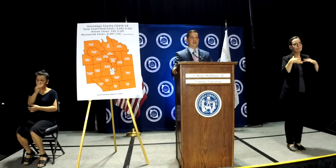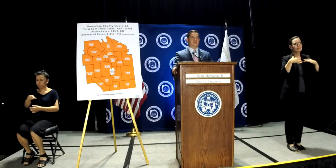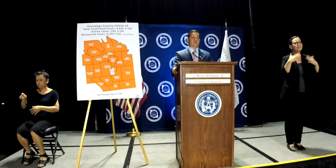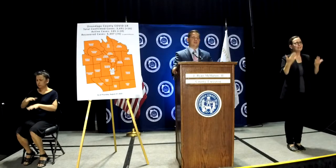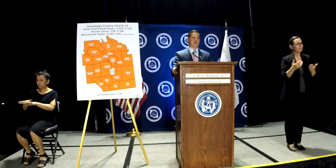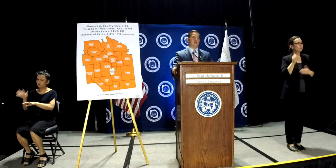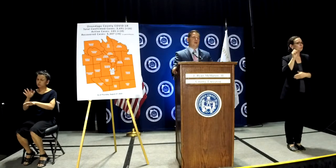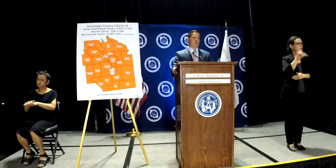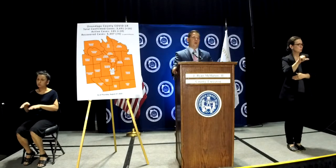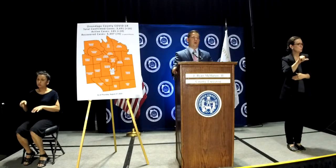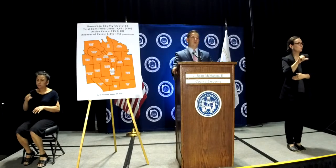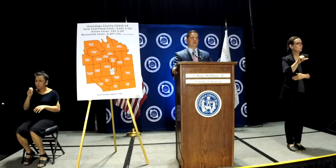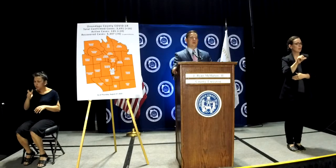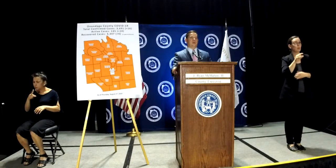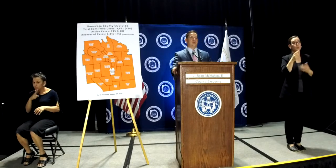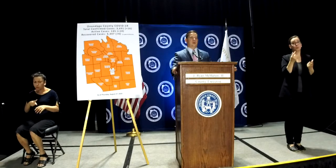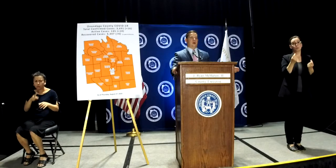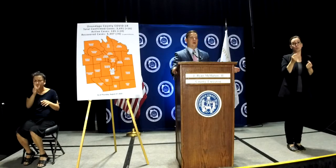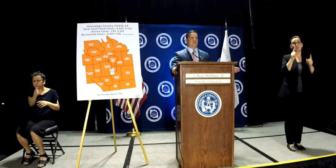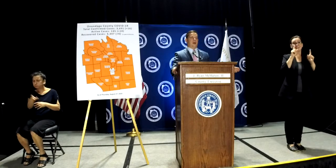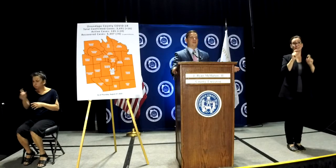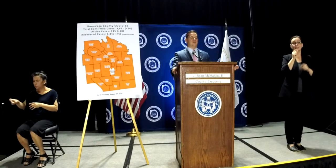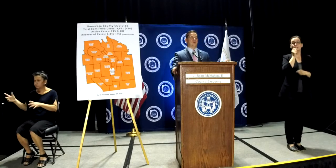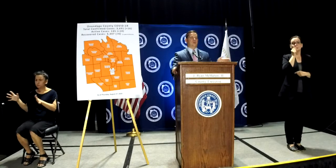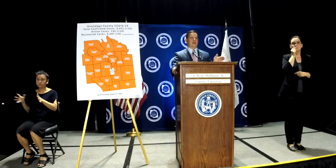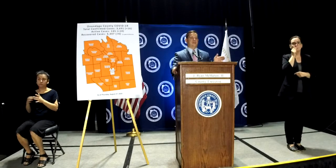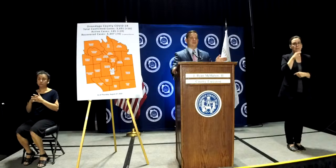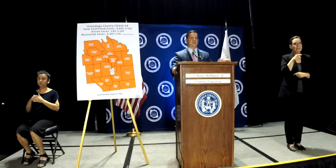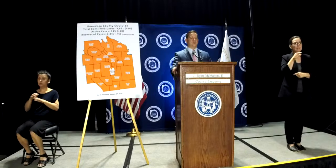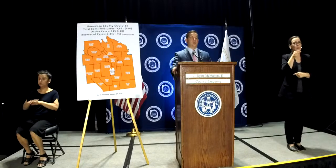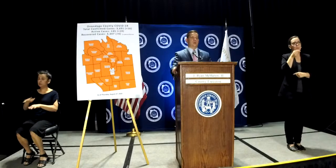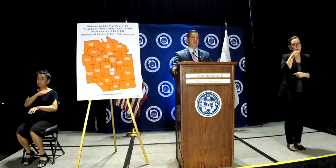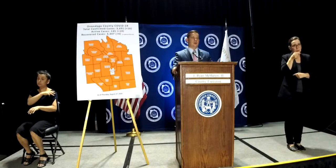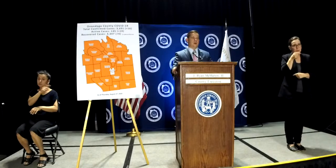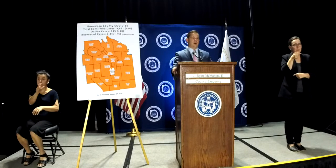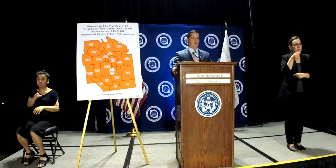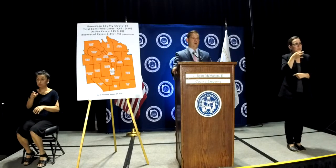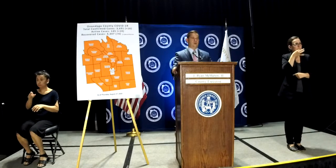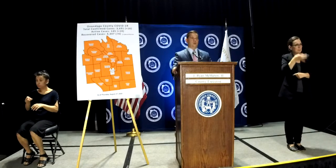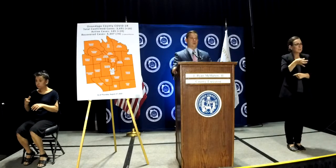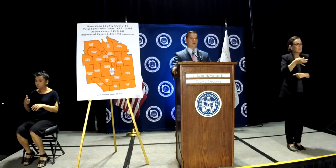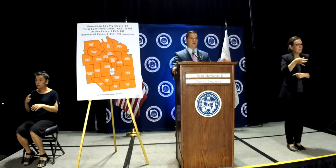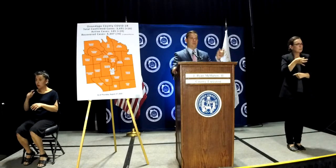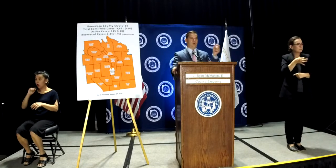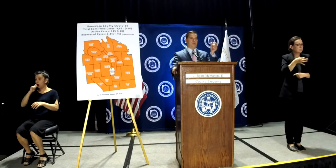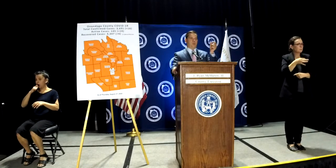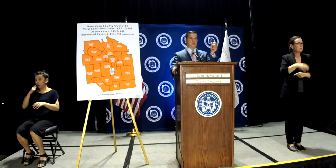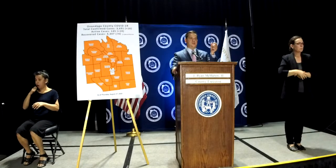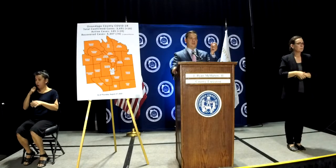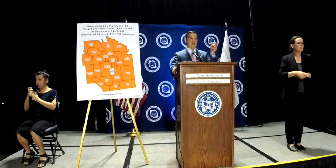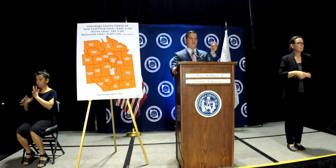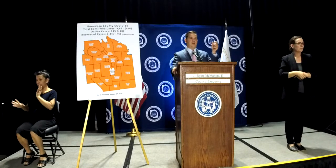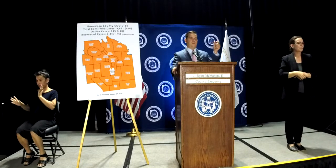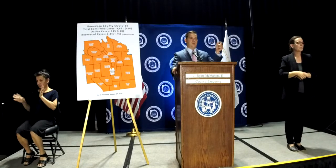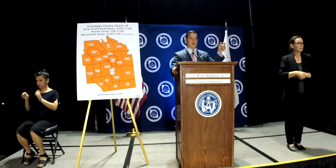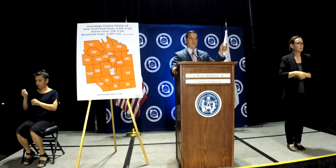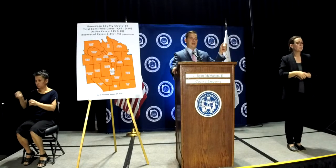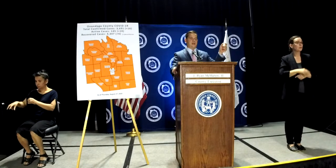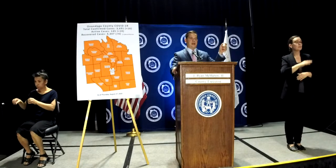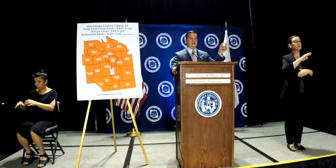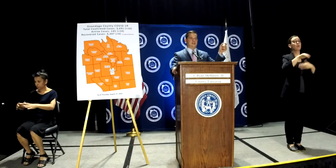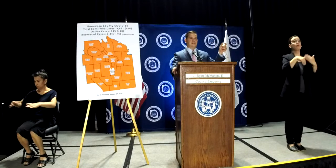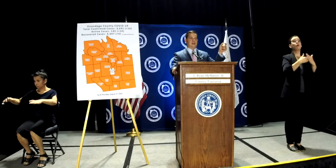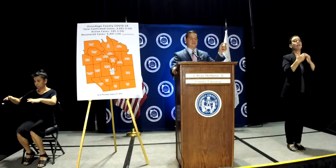saliva tests. We are doing back-to-school testing this week. We are doing both pooled saliva